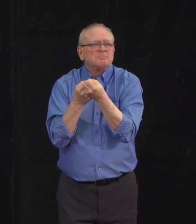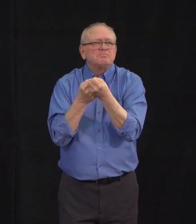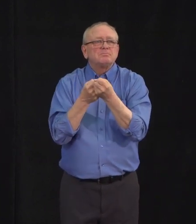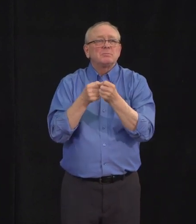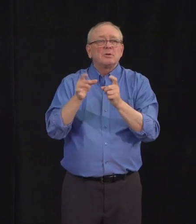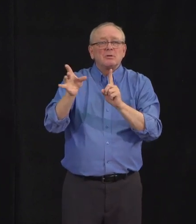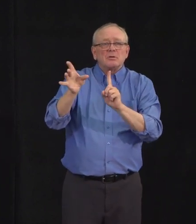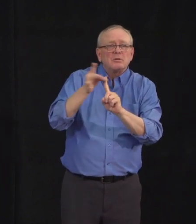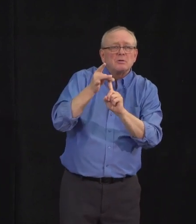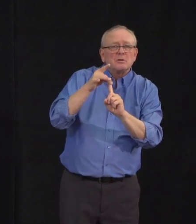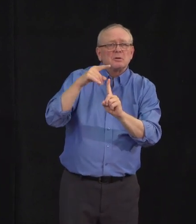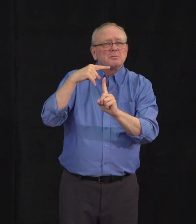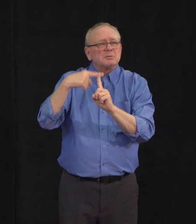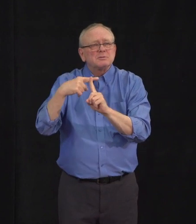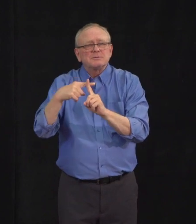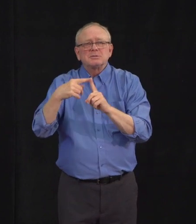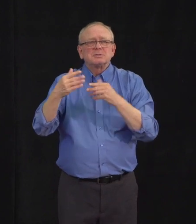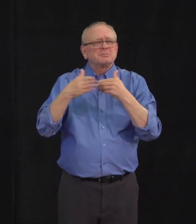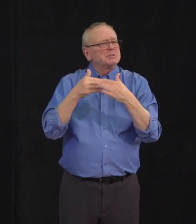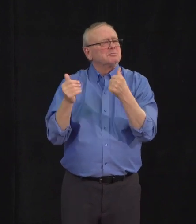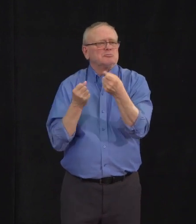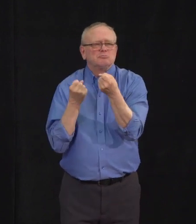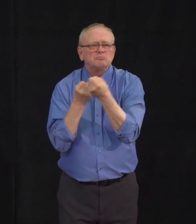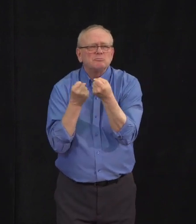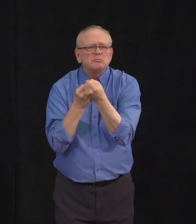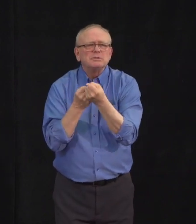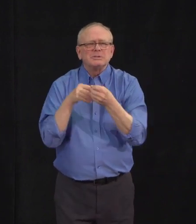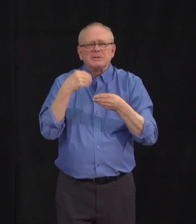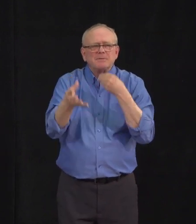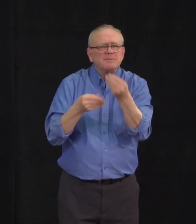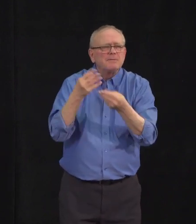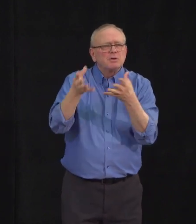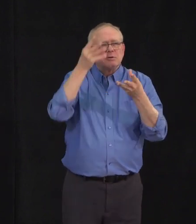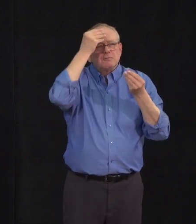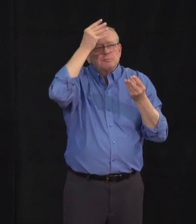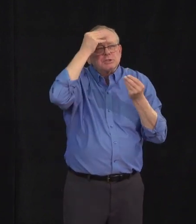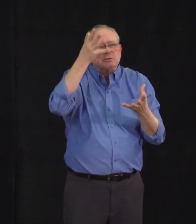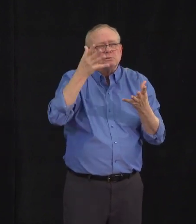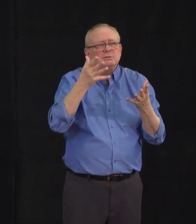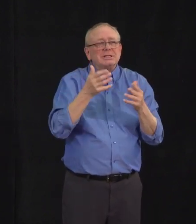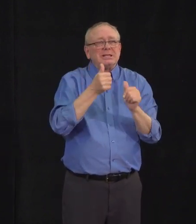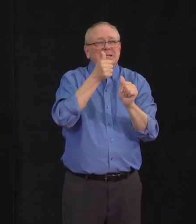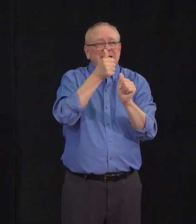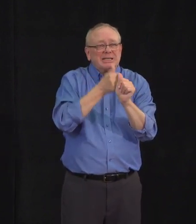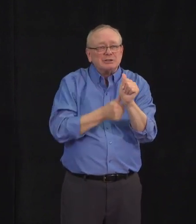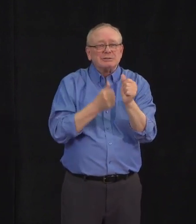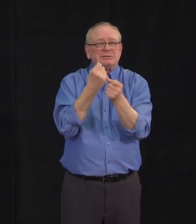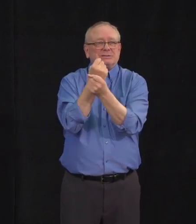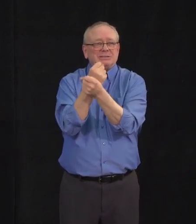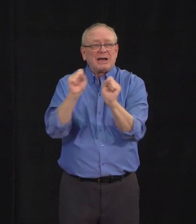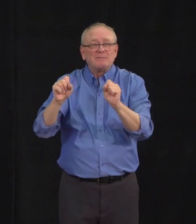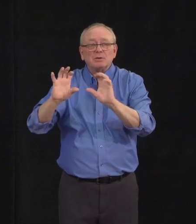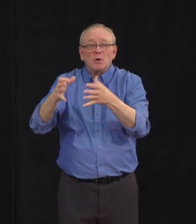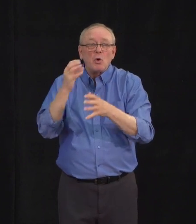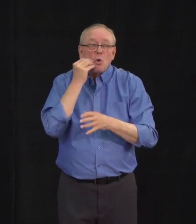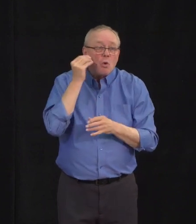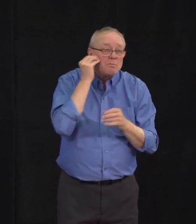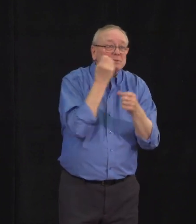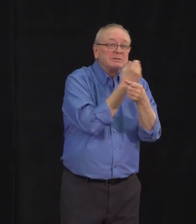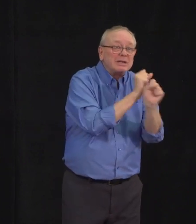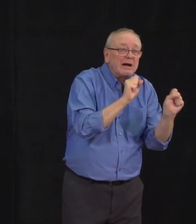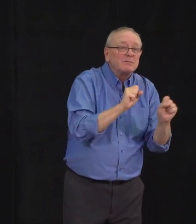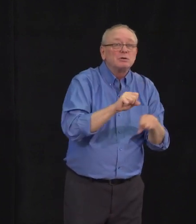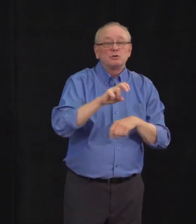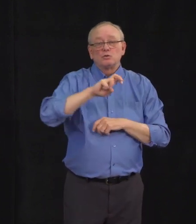plant site, whether that's transportation to work, or whether that's the home setting, and that all supports that are needed to make those settings safe are